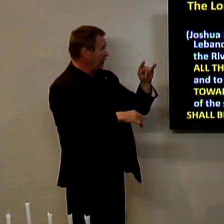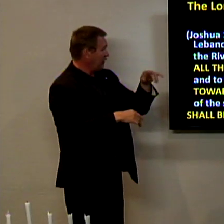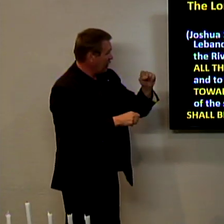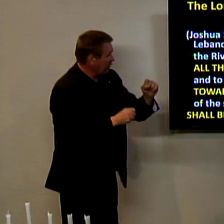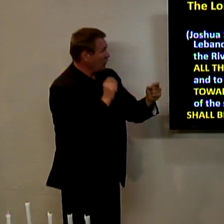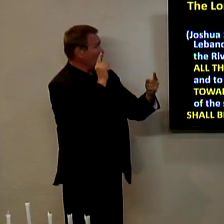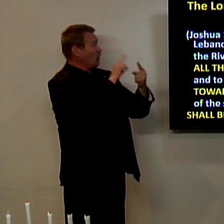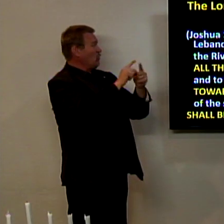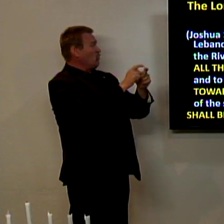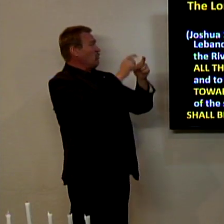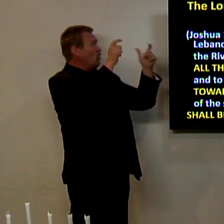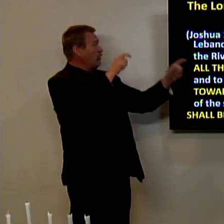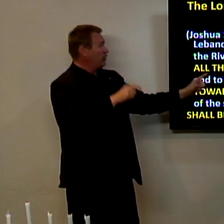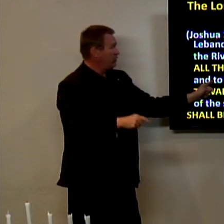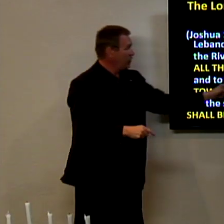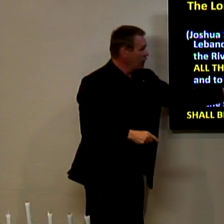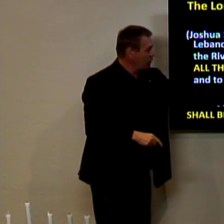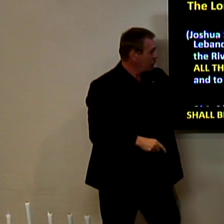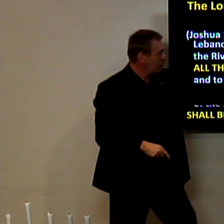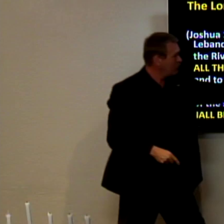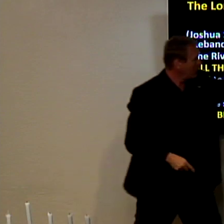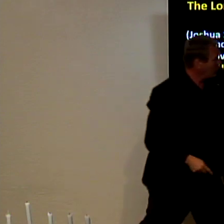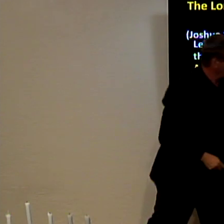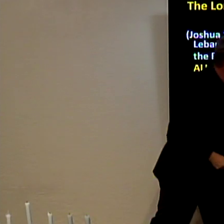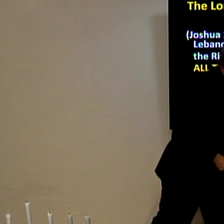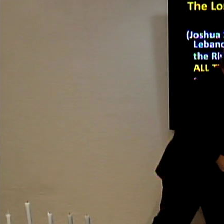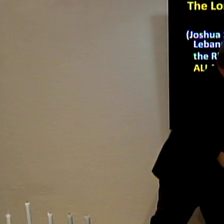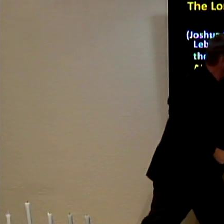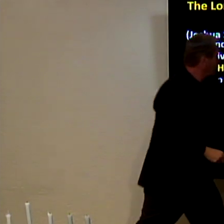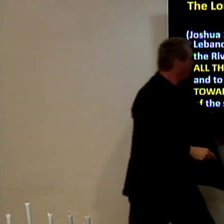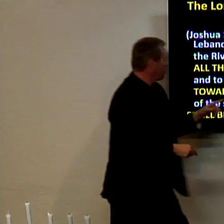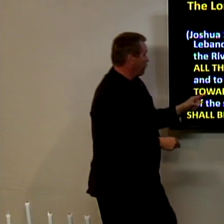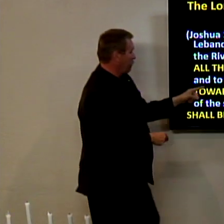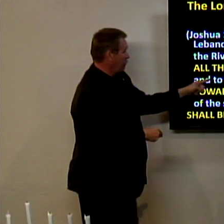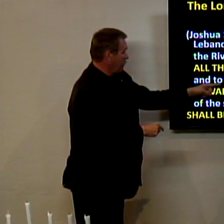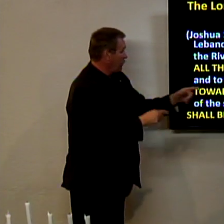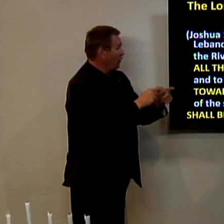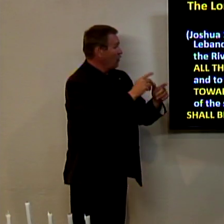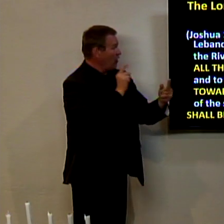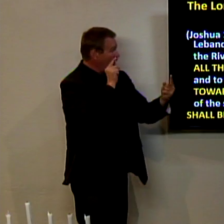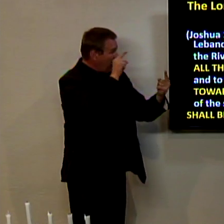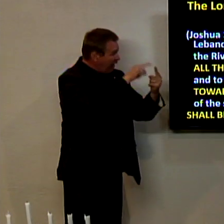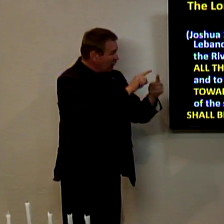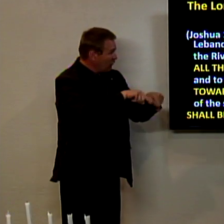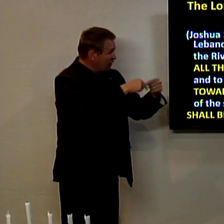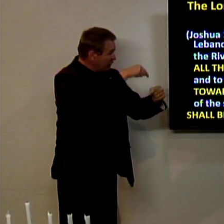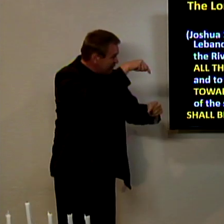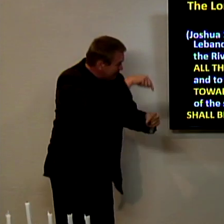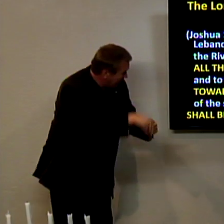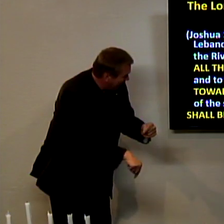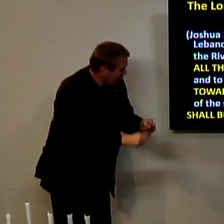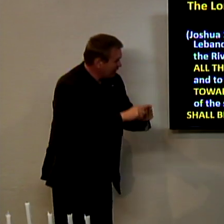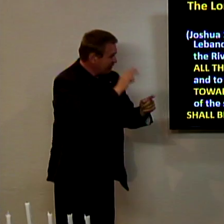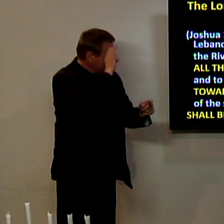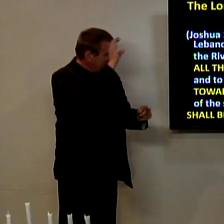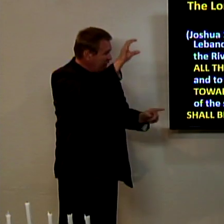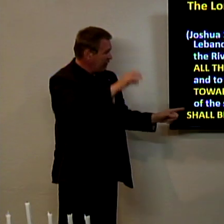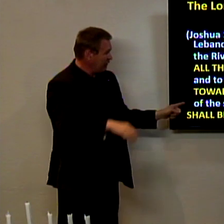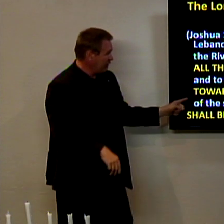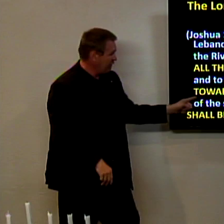all of the land of the Hittites, and to the great sea, we see it in blue up here, toward the